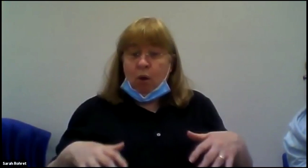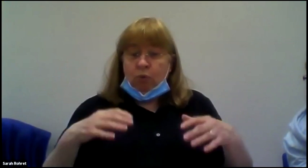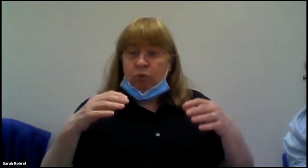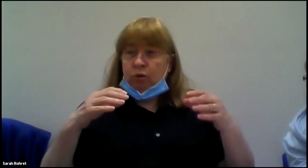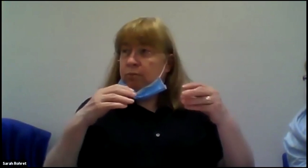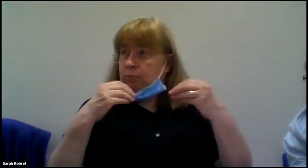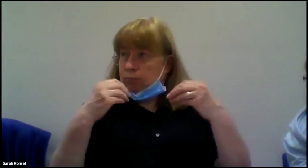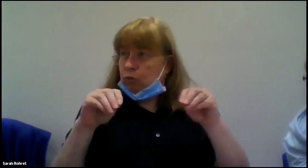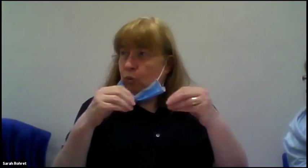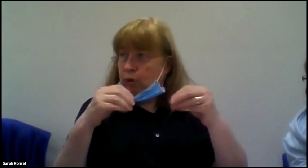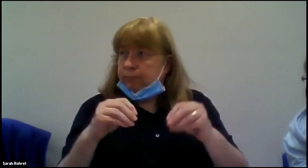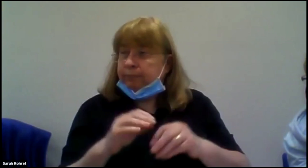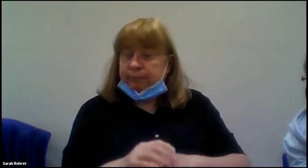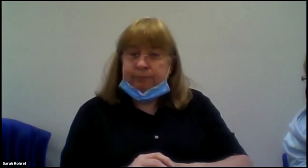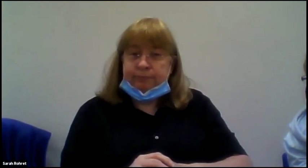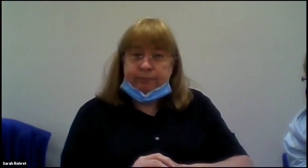Clothes store.